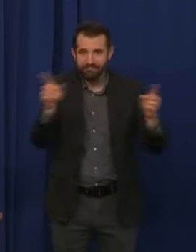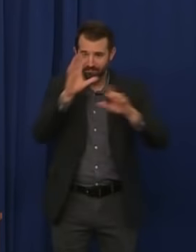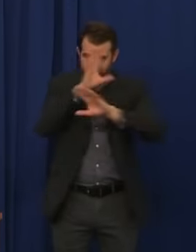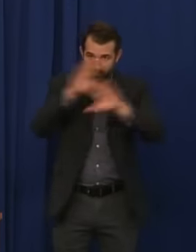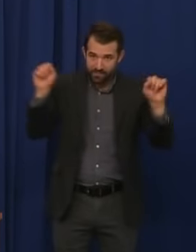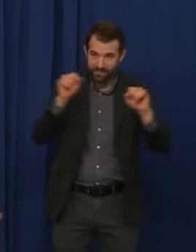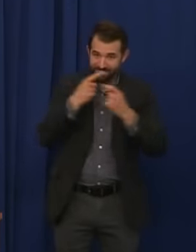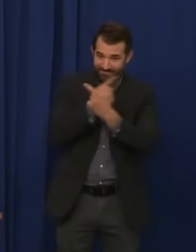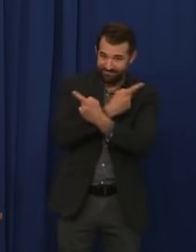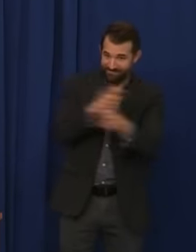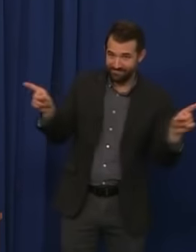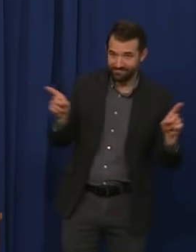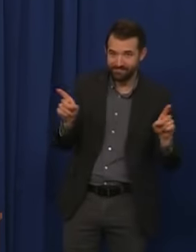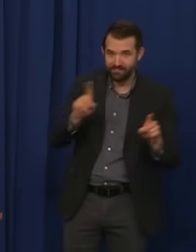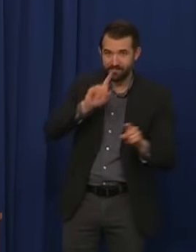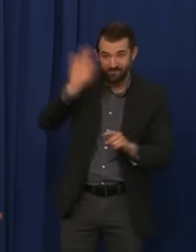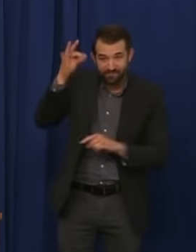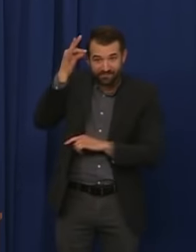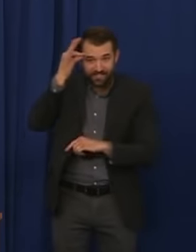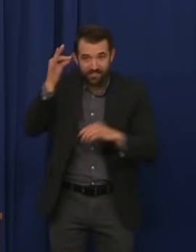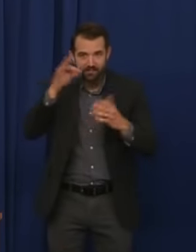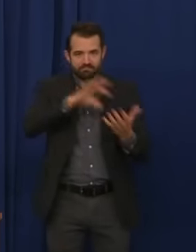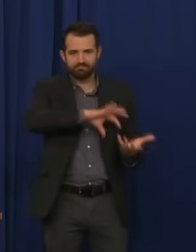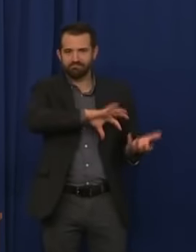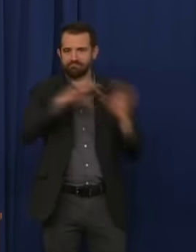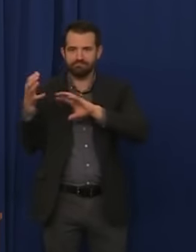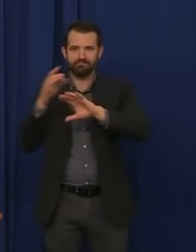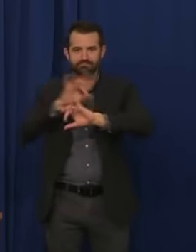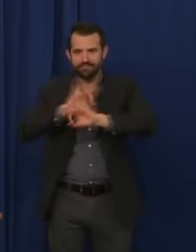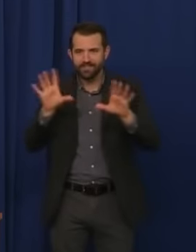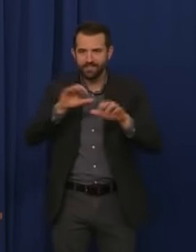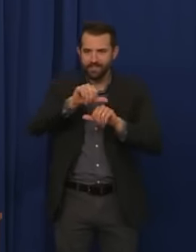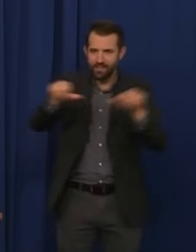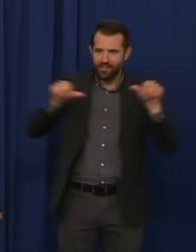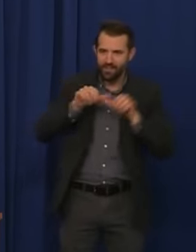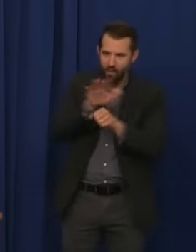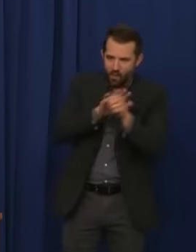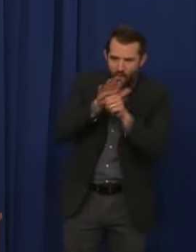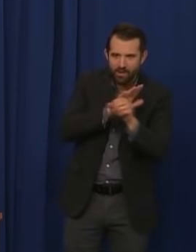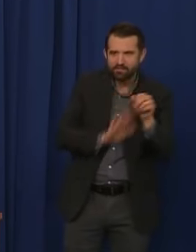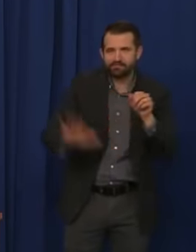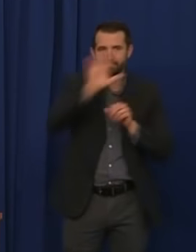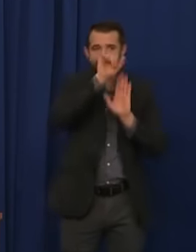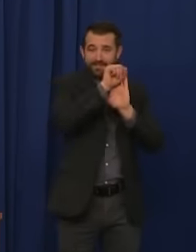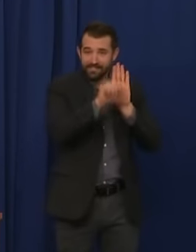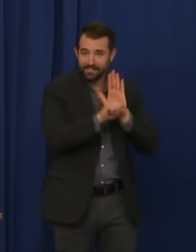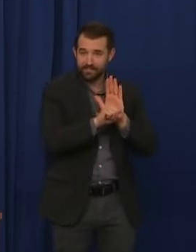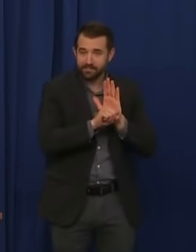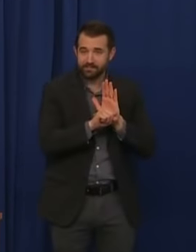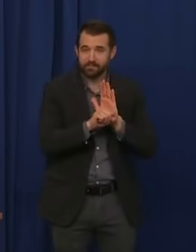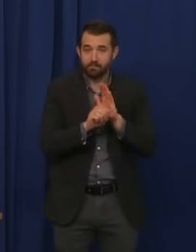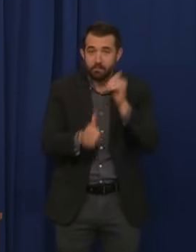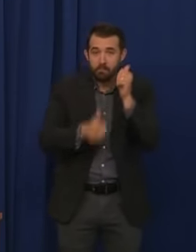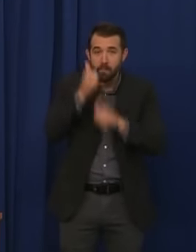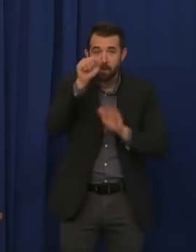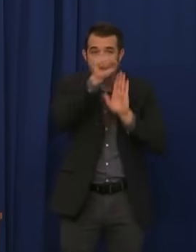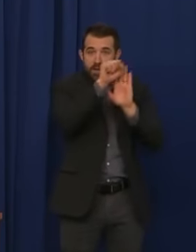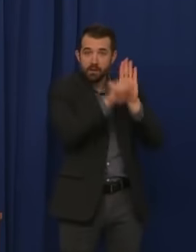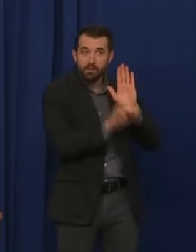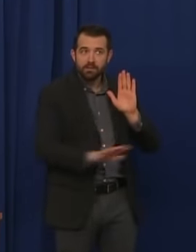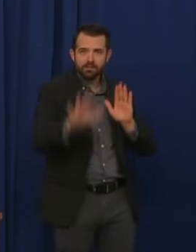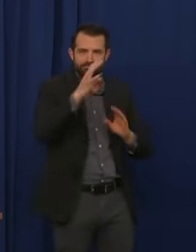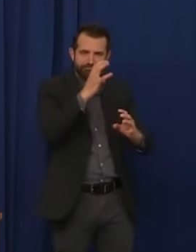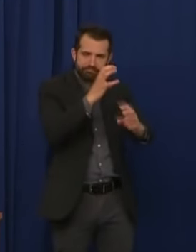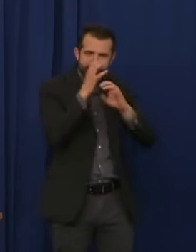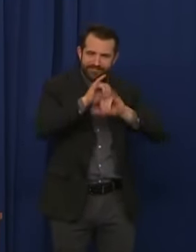area. It is why the overwhelming majority of all states have issued strict stay home, stay healthy at